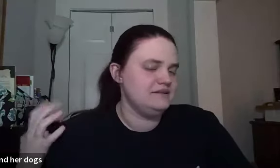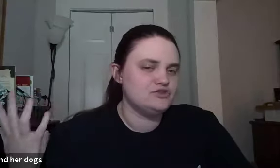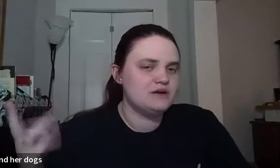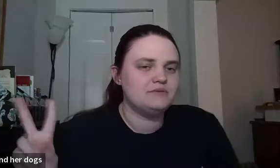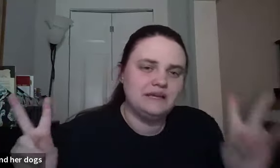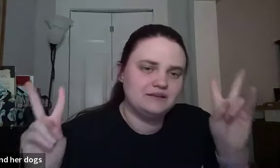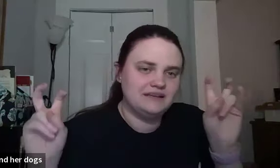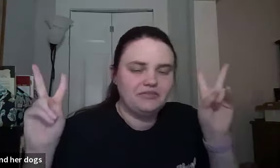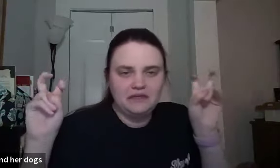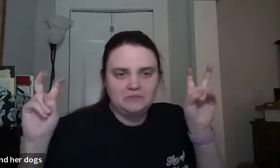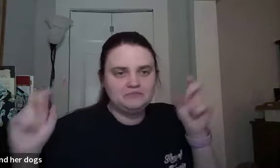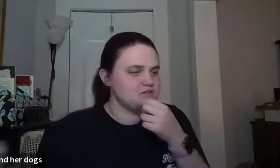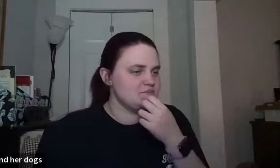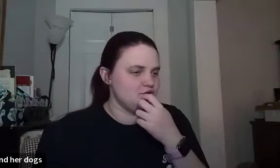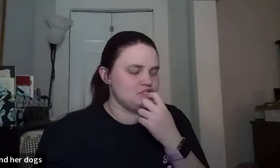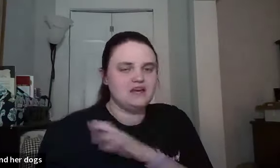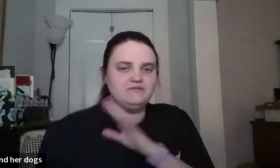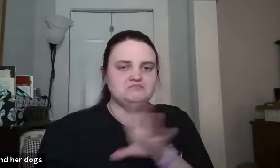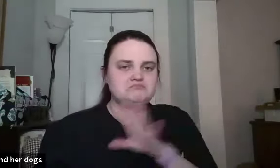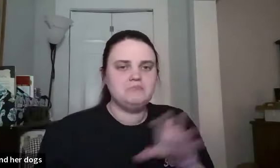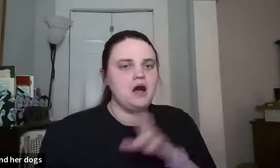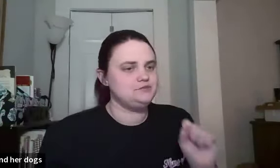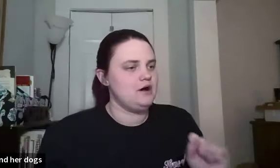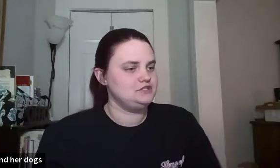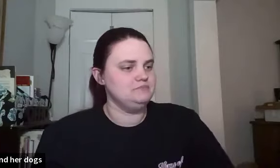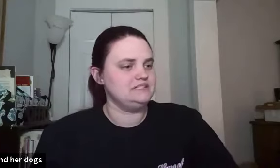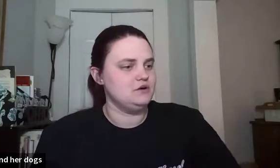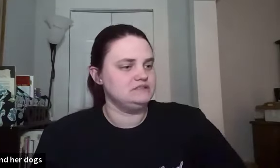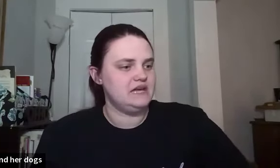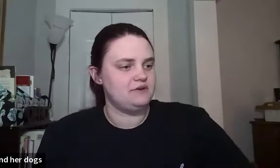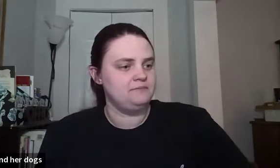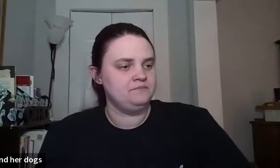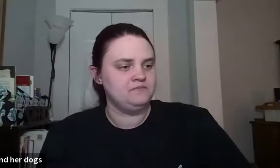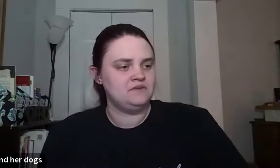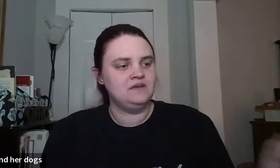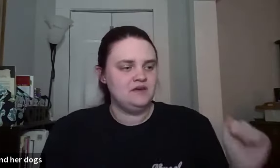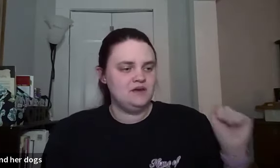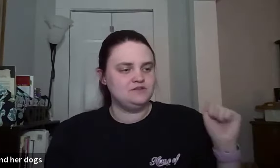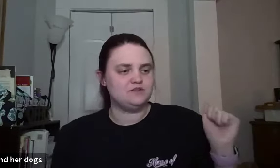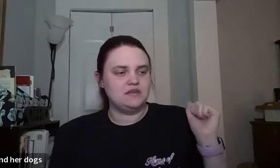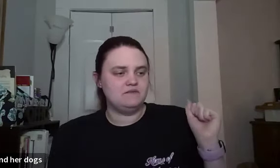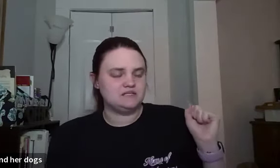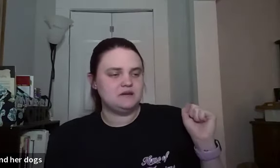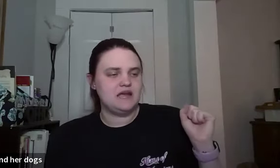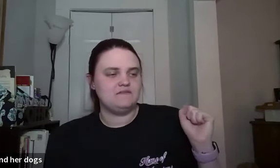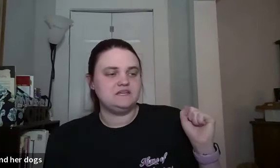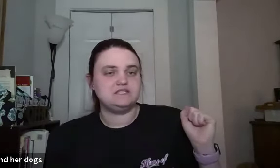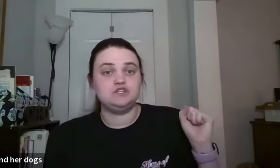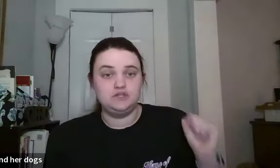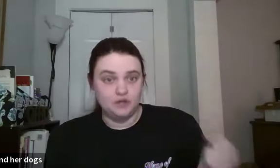there's not really a theme with them. They're just kind of hodgepodge, mixed all together. So the next one I have is